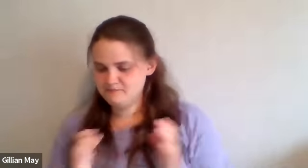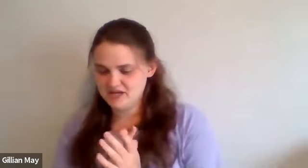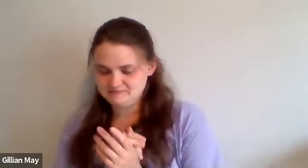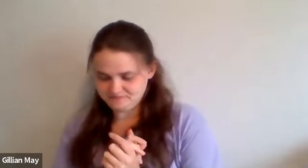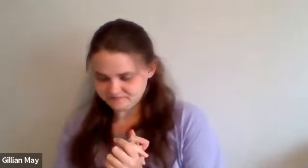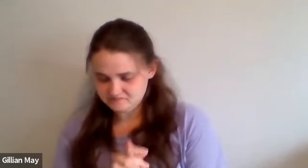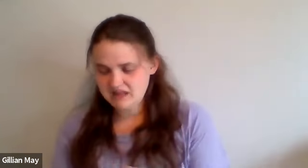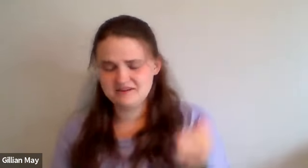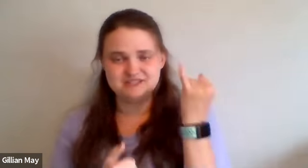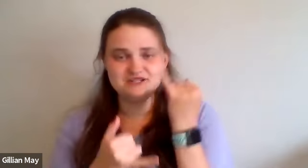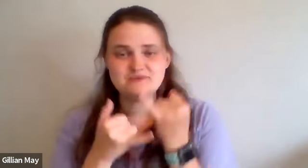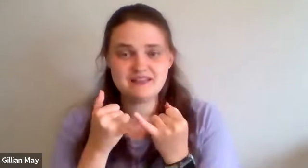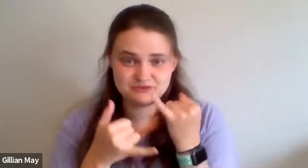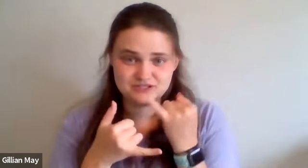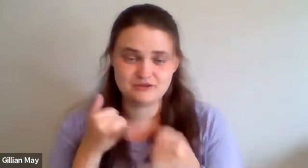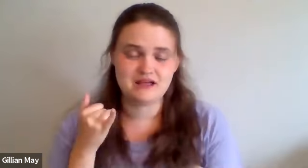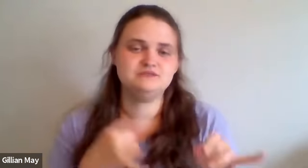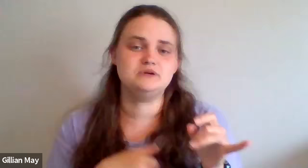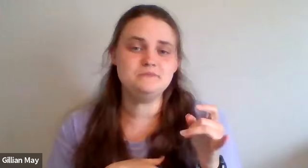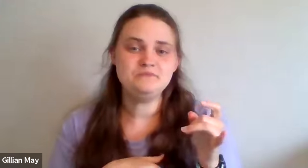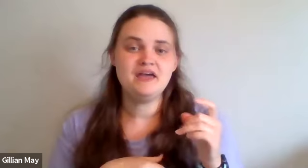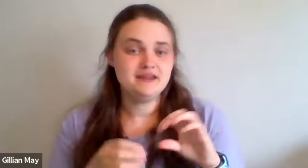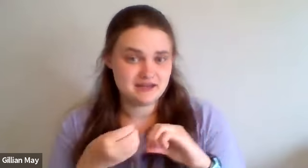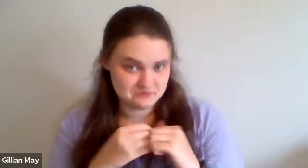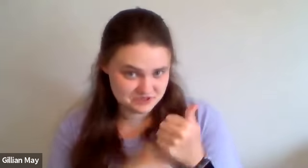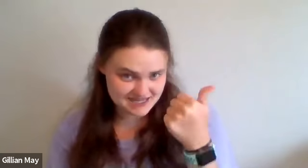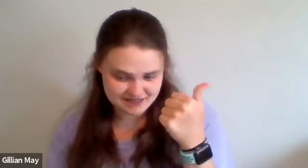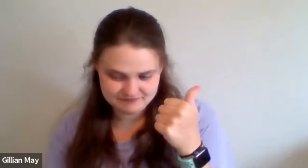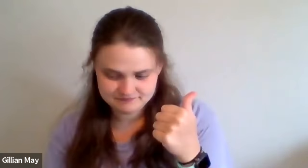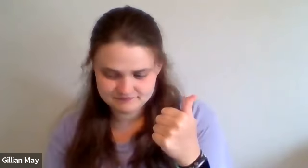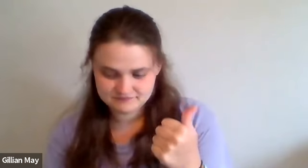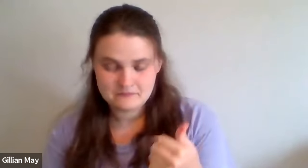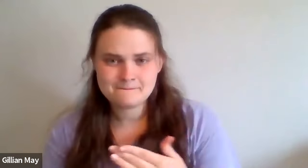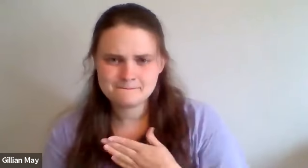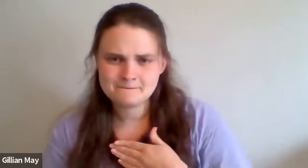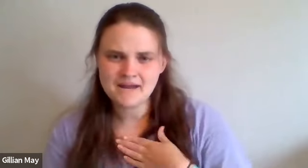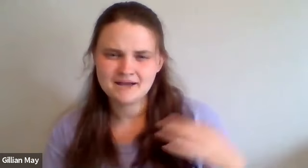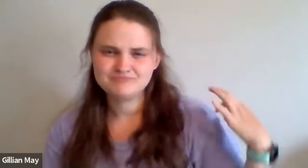But all right, so here's my last one. So last one, number 10.